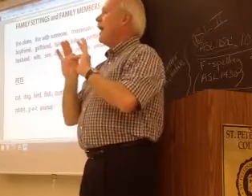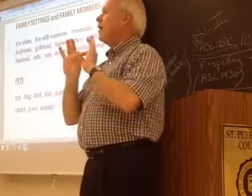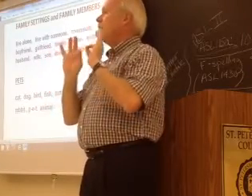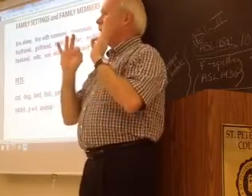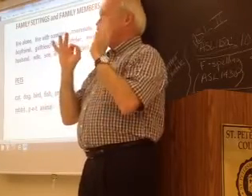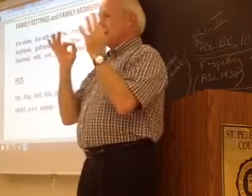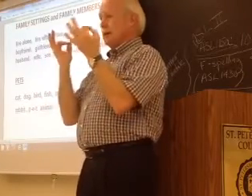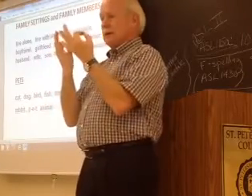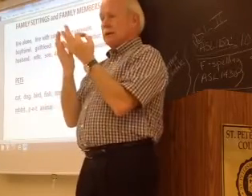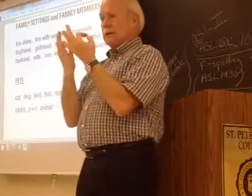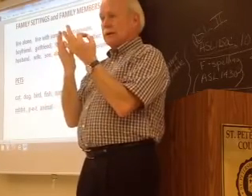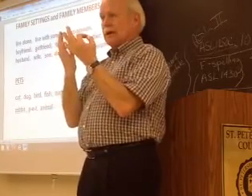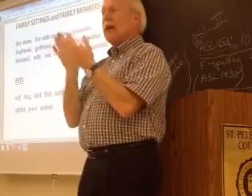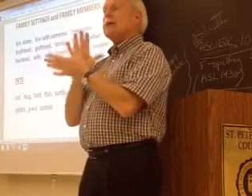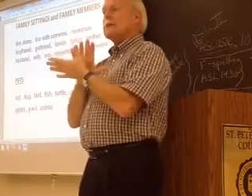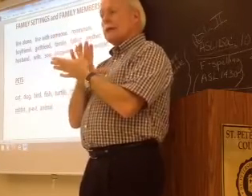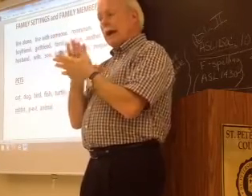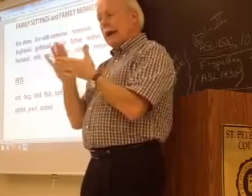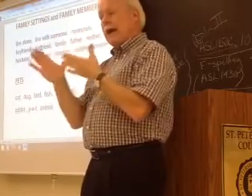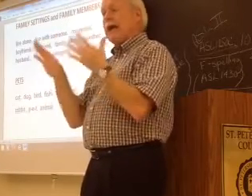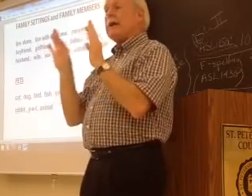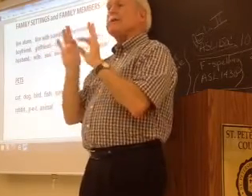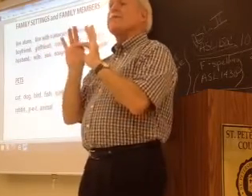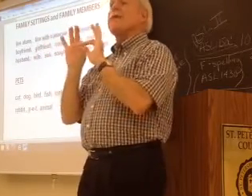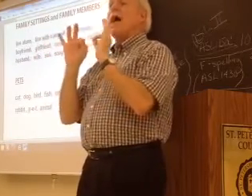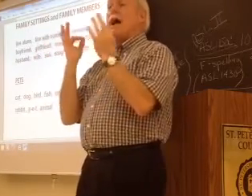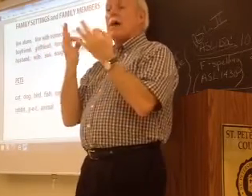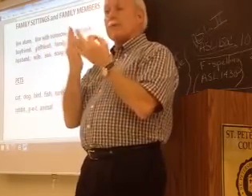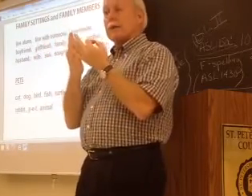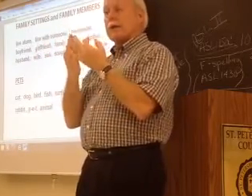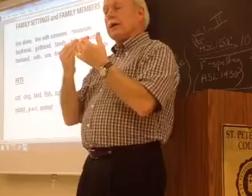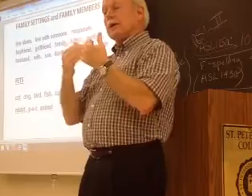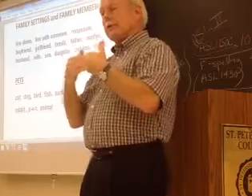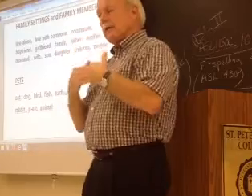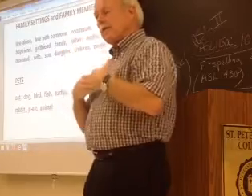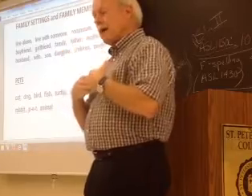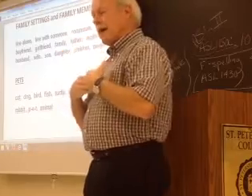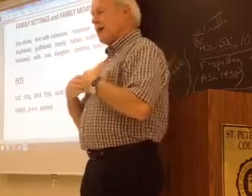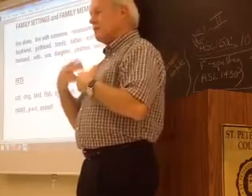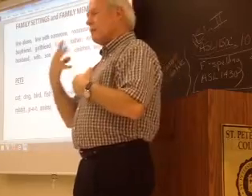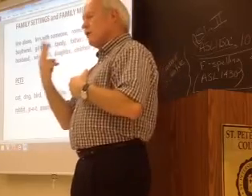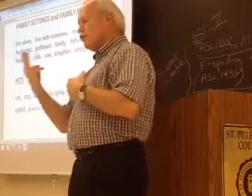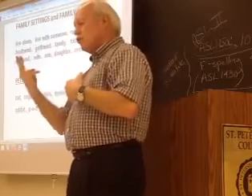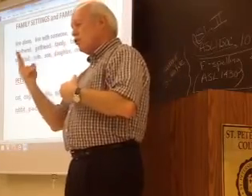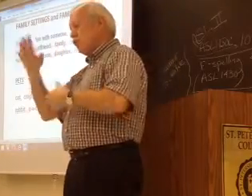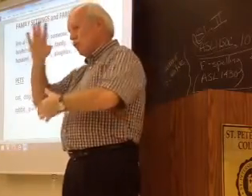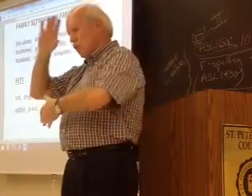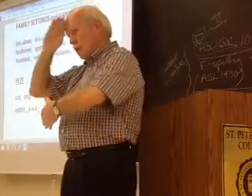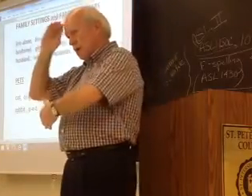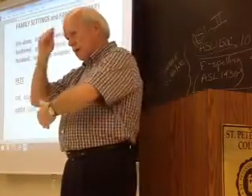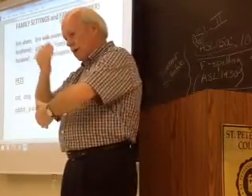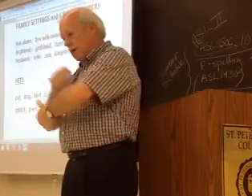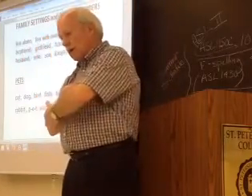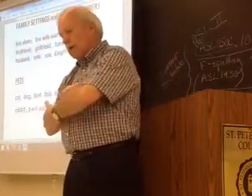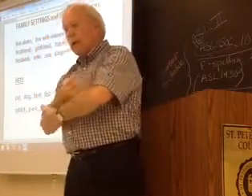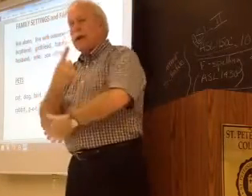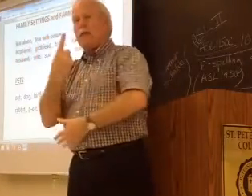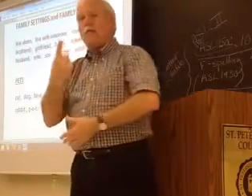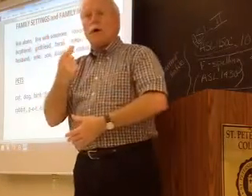Family. It's a nice family. They've got 2 and